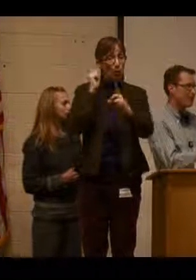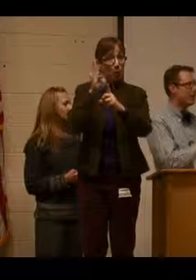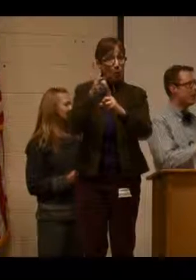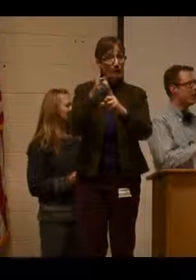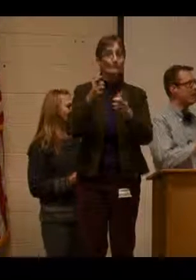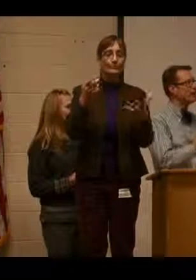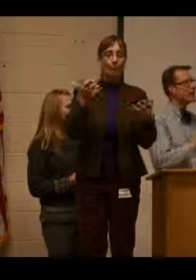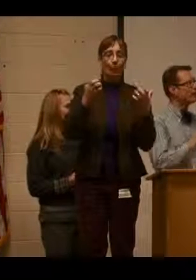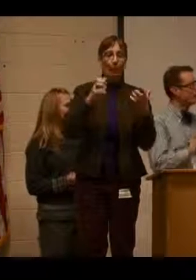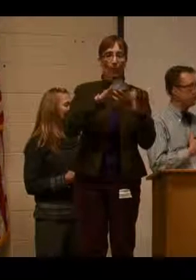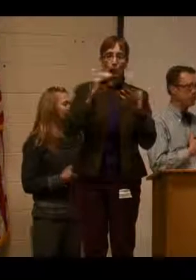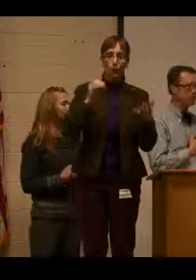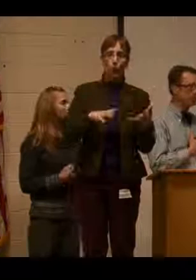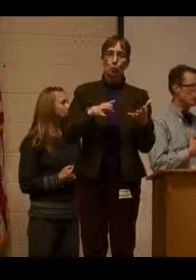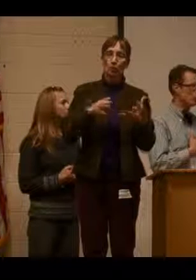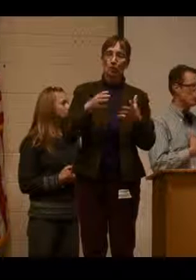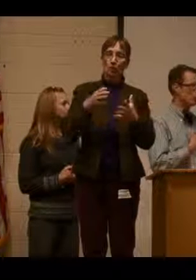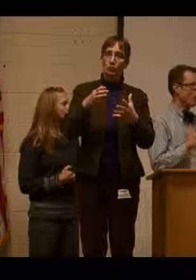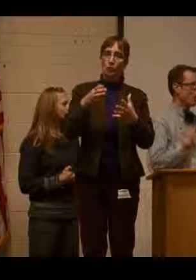to the school schedule.